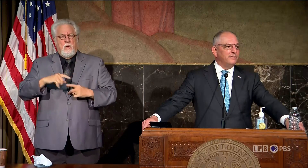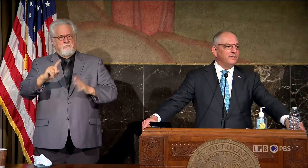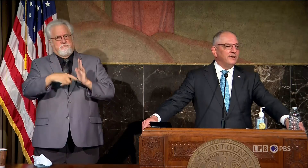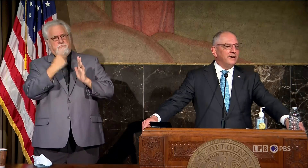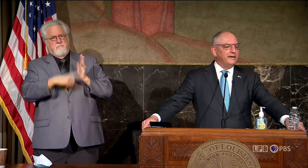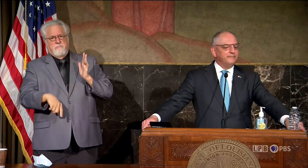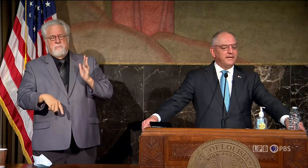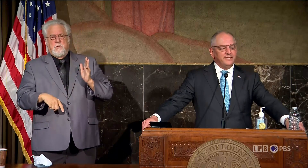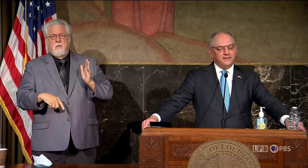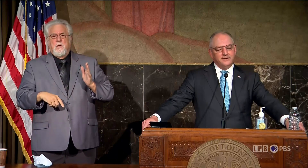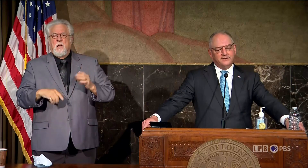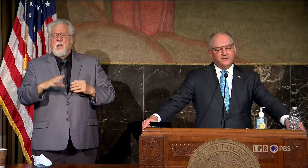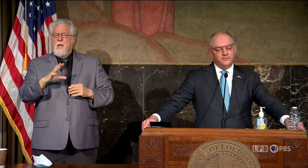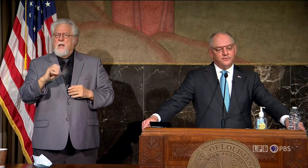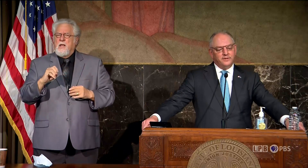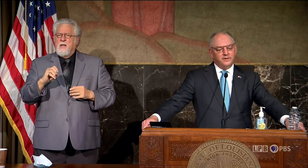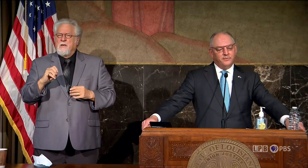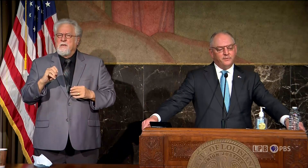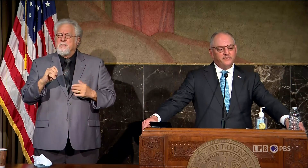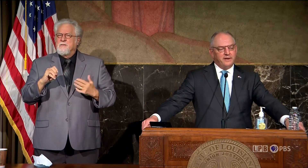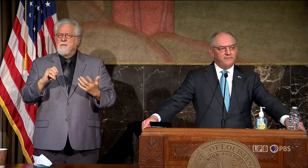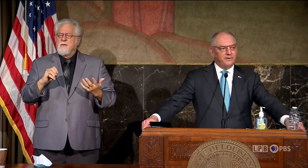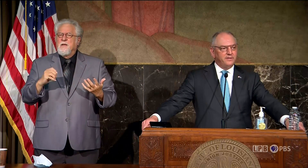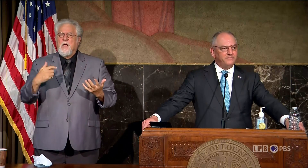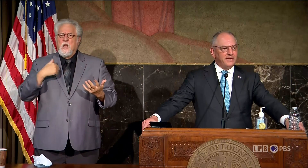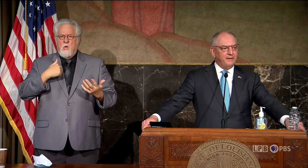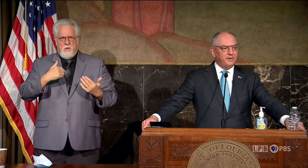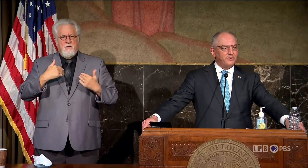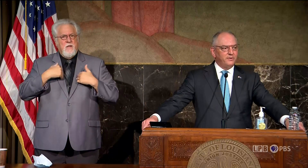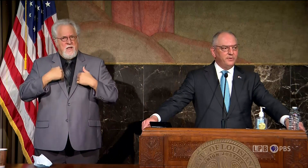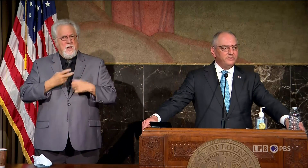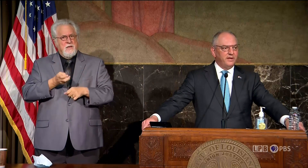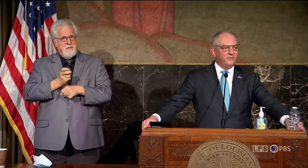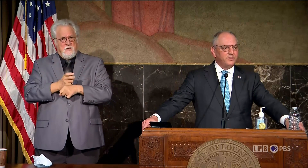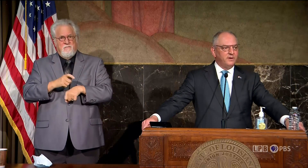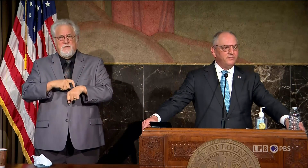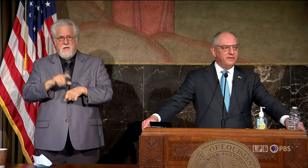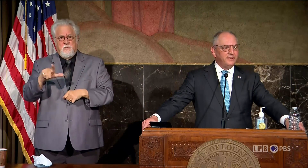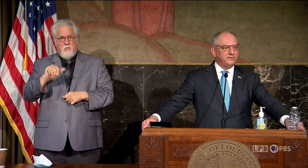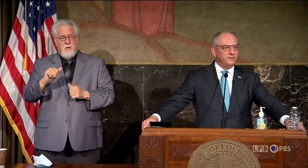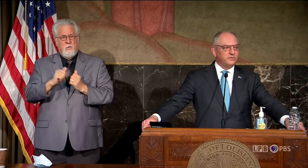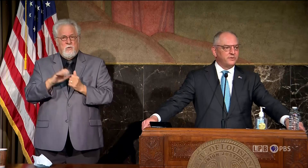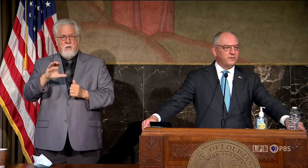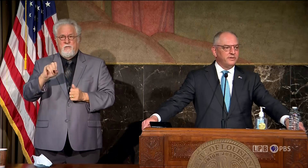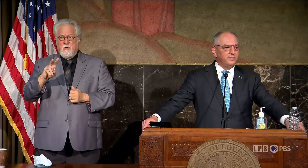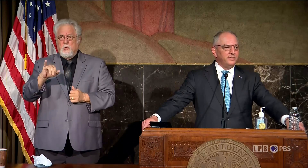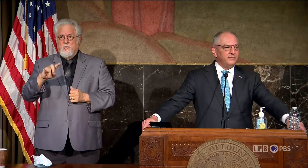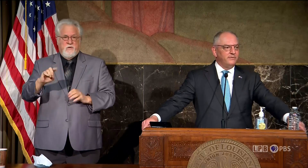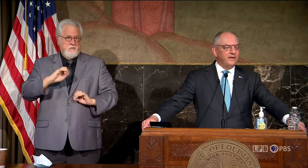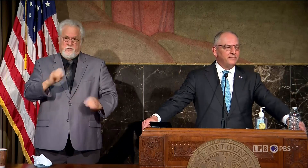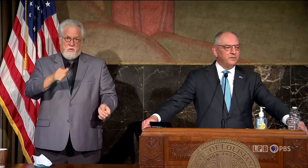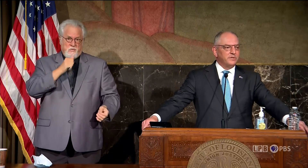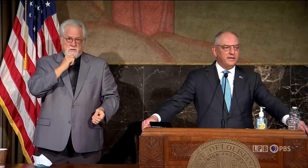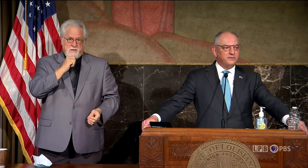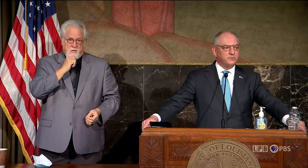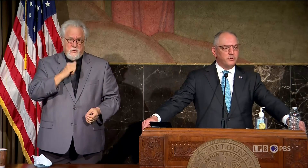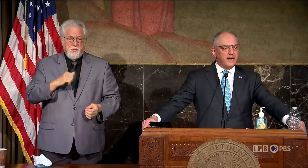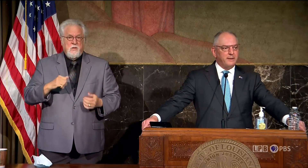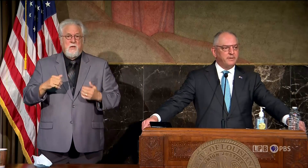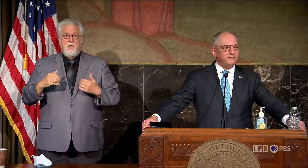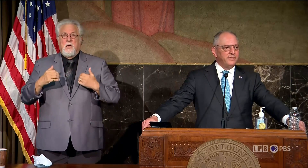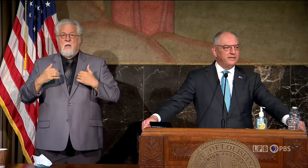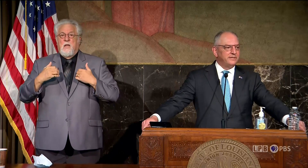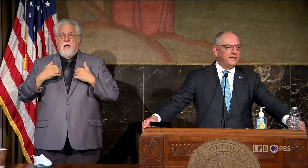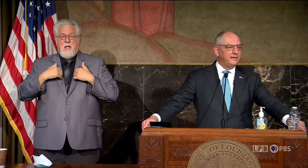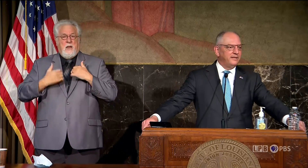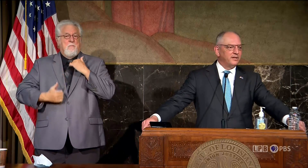critical. And so, you know, we've had a very tough time here in Louisiana with COVID. That's no secret. We've had the most cases per